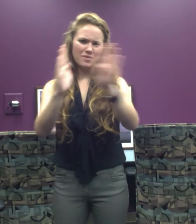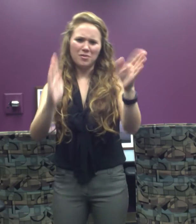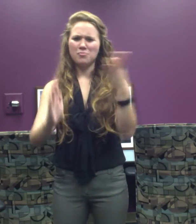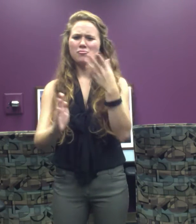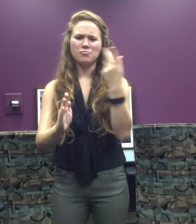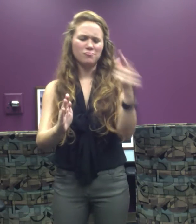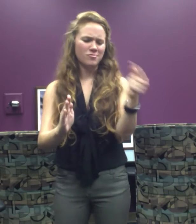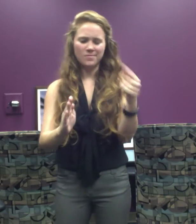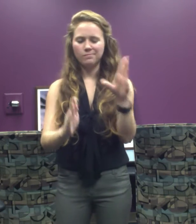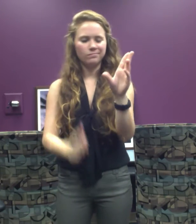Any session.